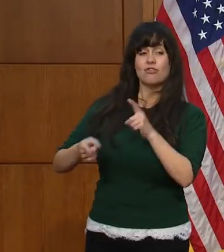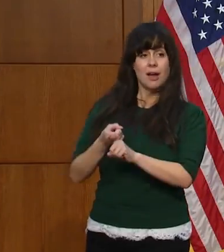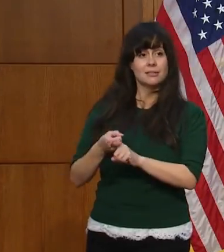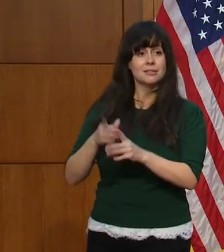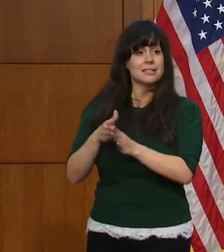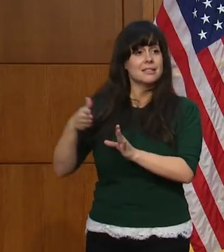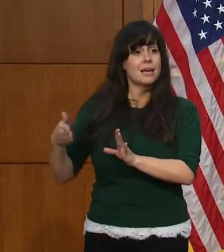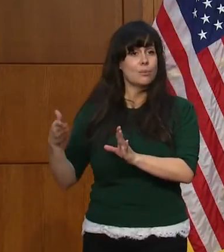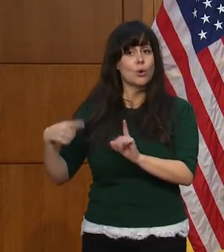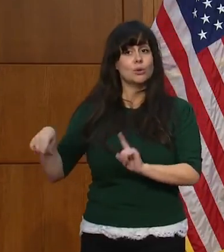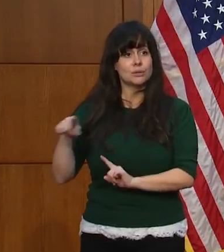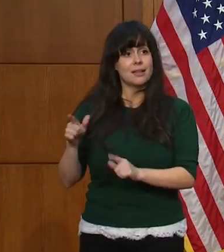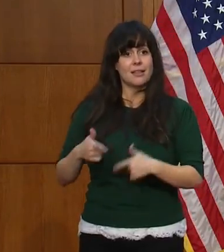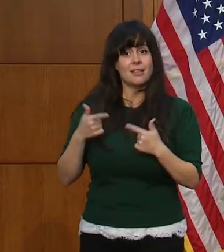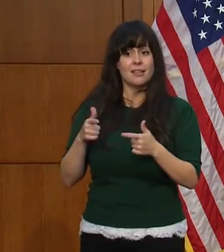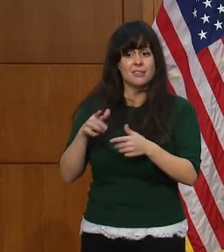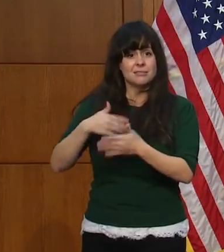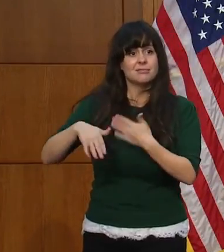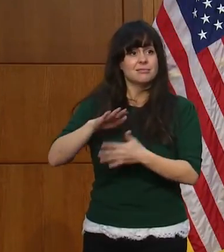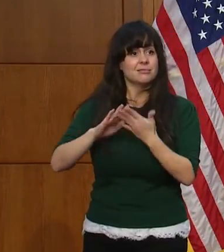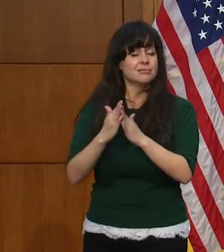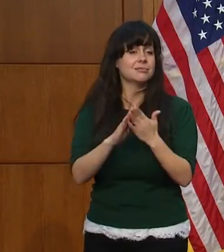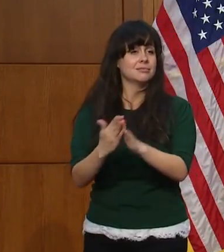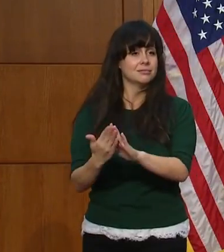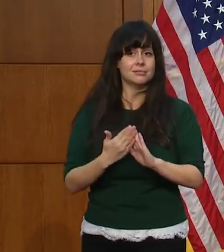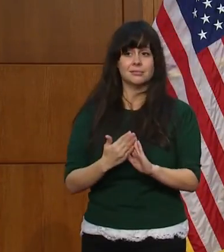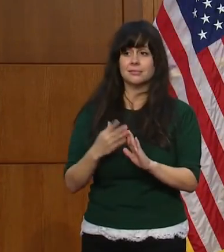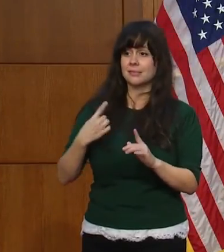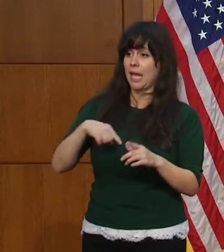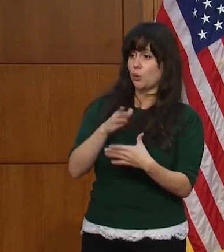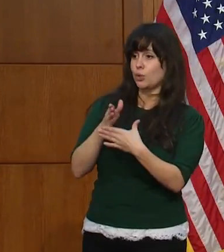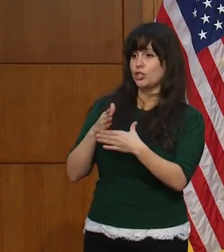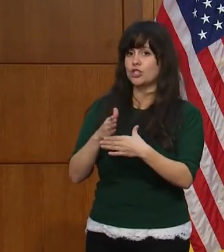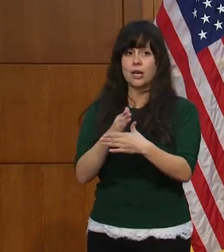We all share the priority of ensuring free and fair elections.